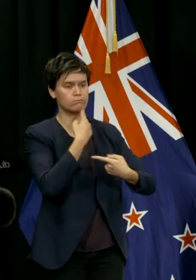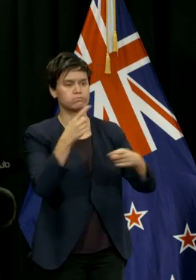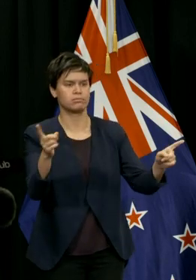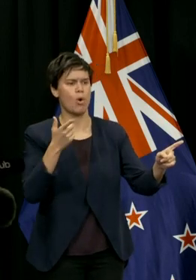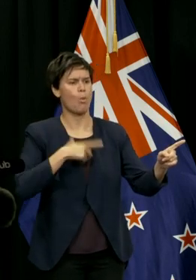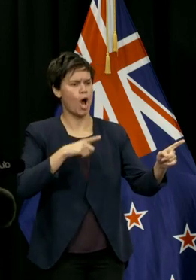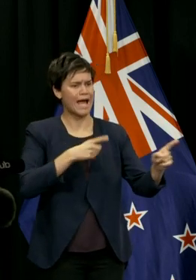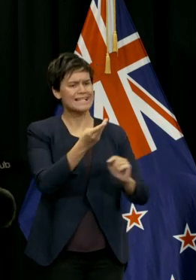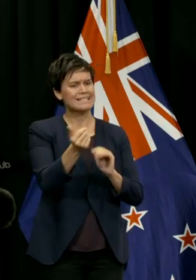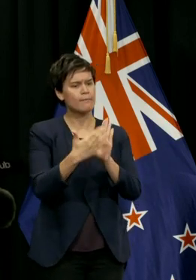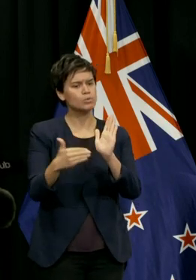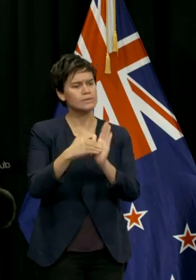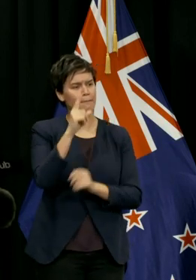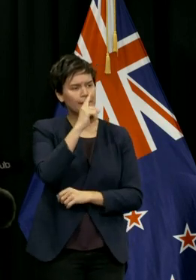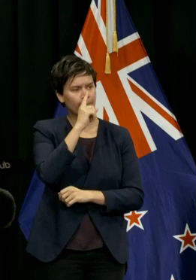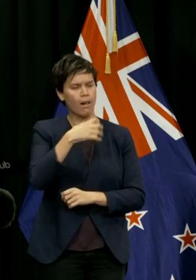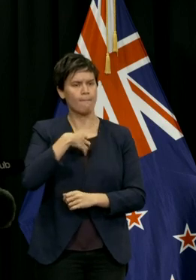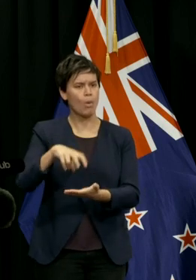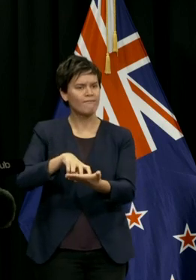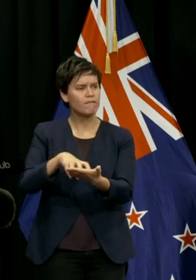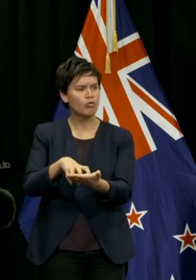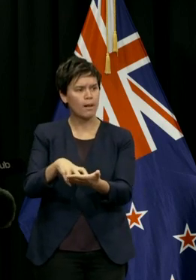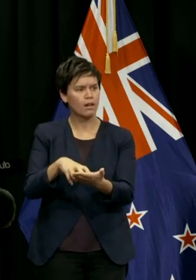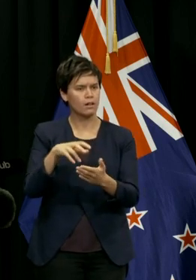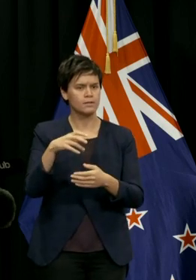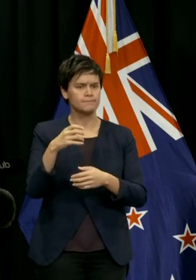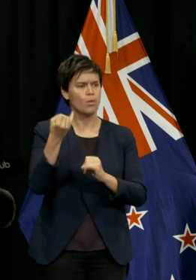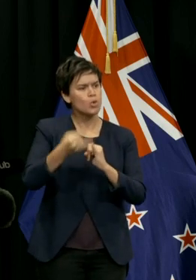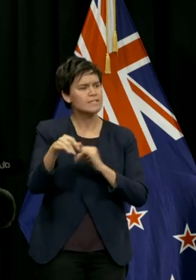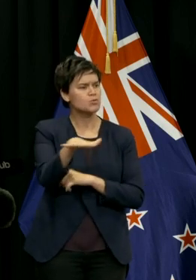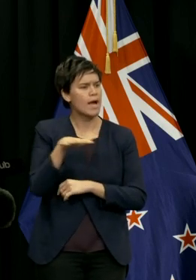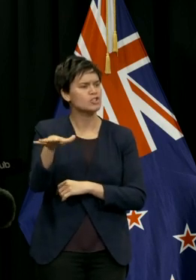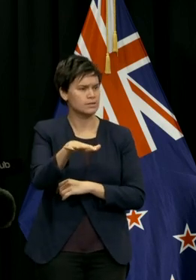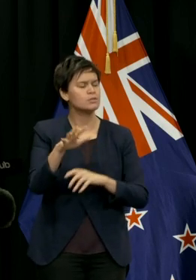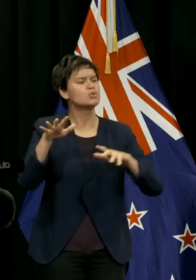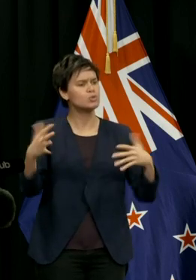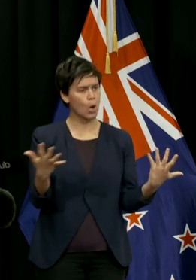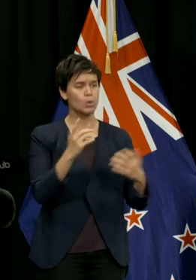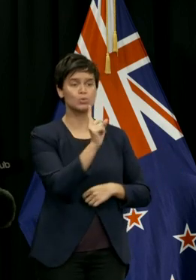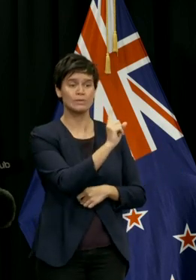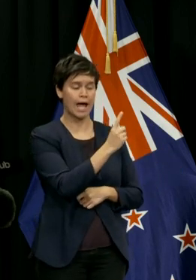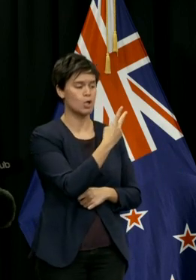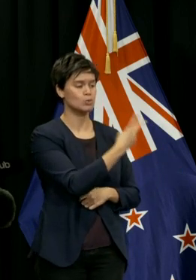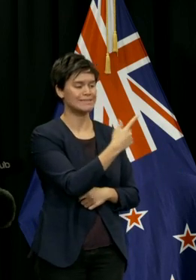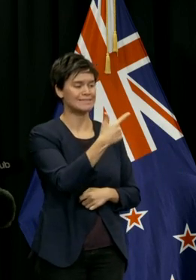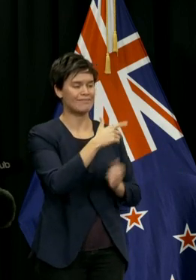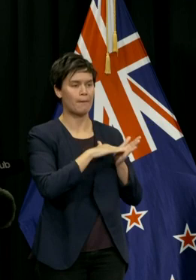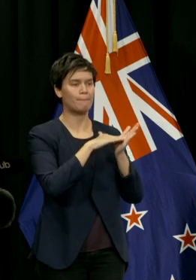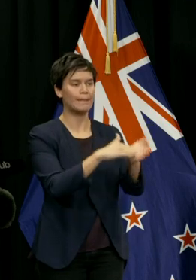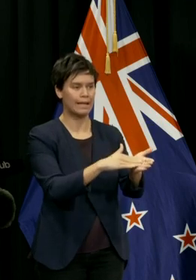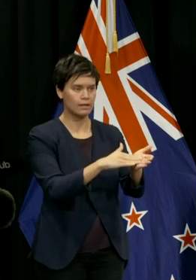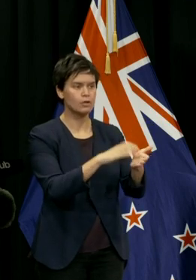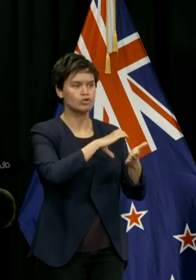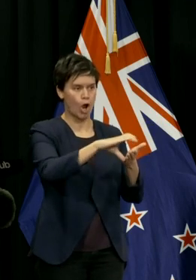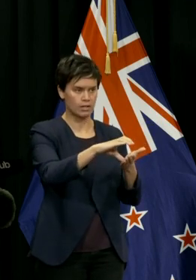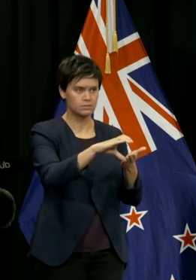New Zealanders through the lockdown. This morning we have approved a $27 million package for social sector